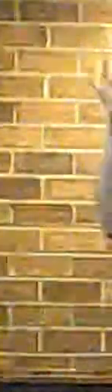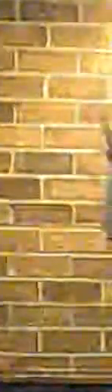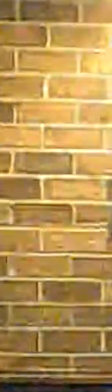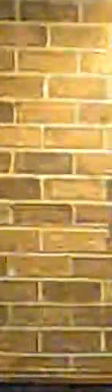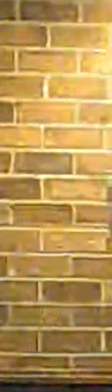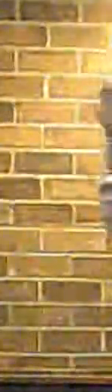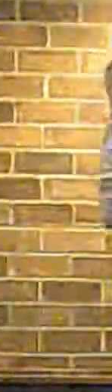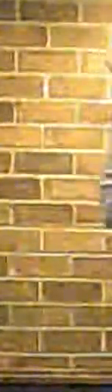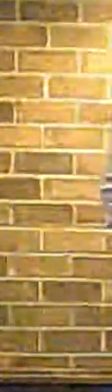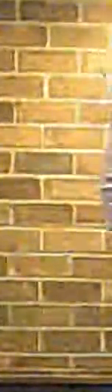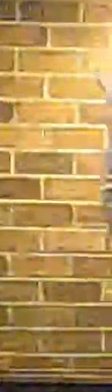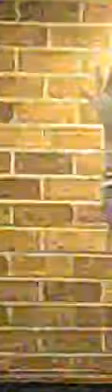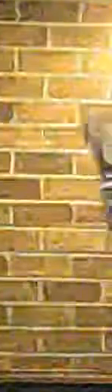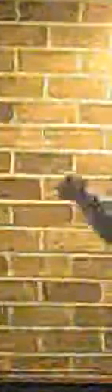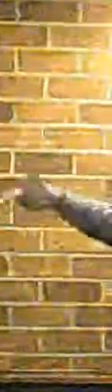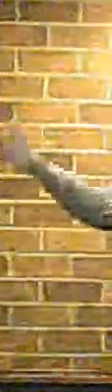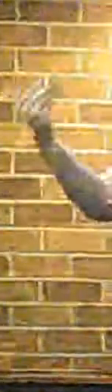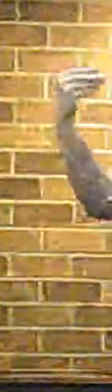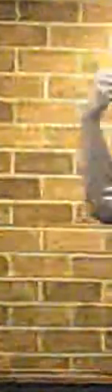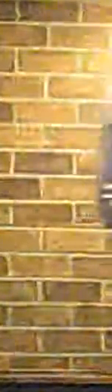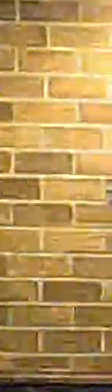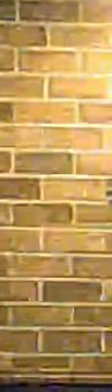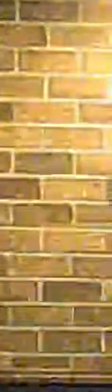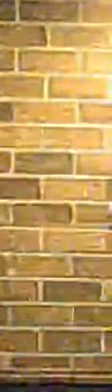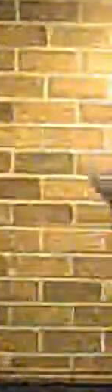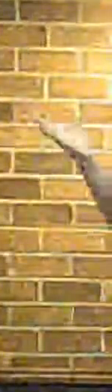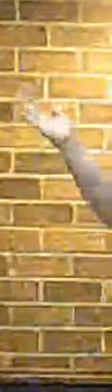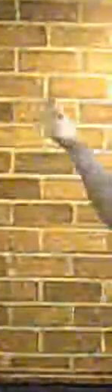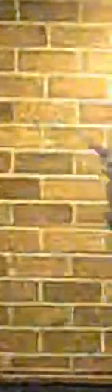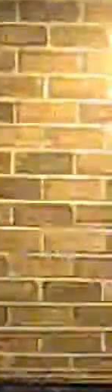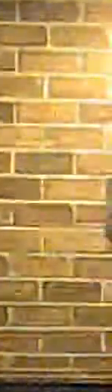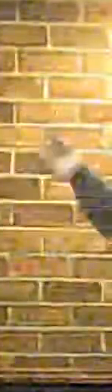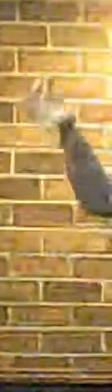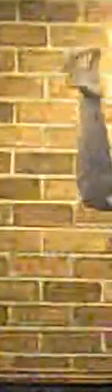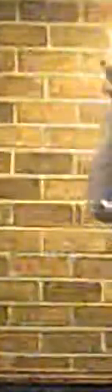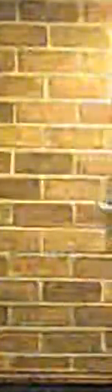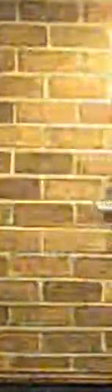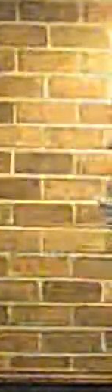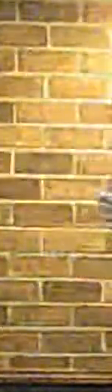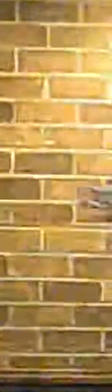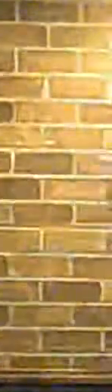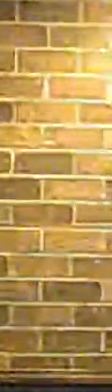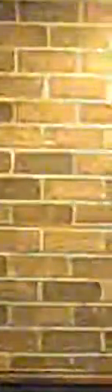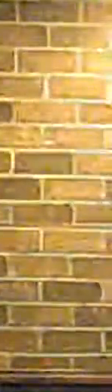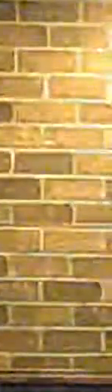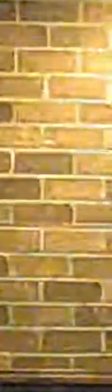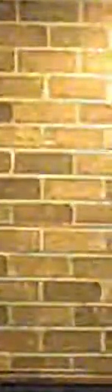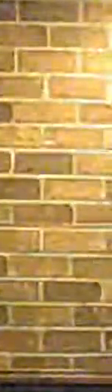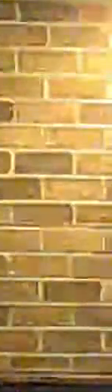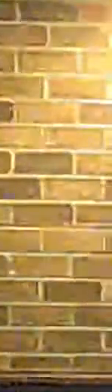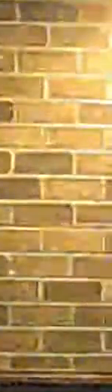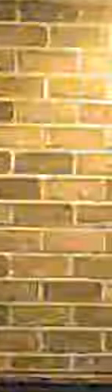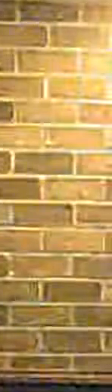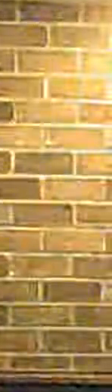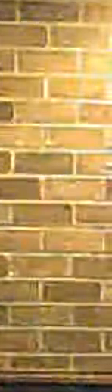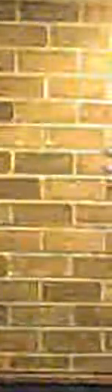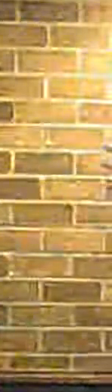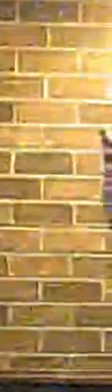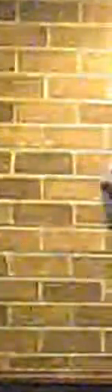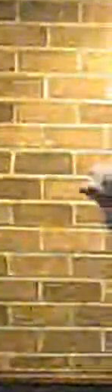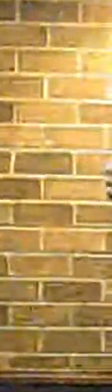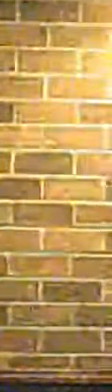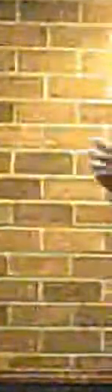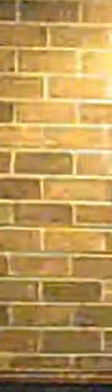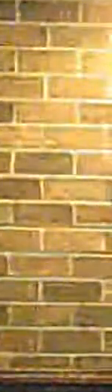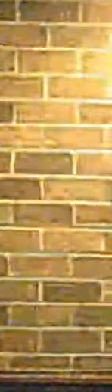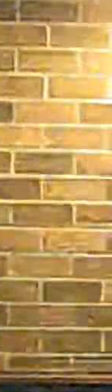the council was approached by the fire service and asked to identify council-owned sites in Greasby only.